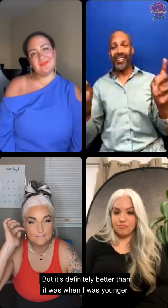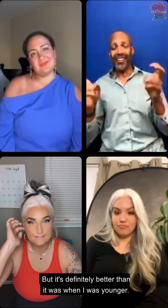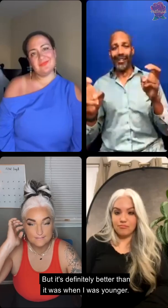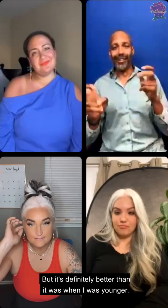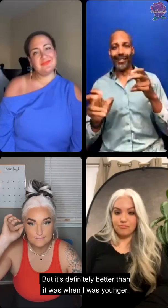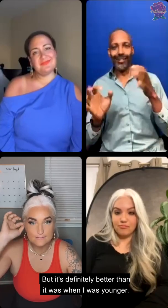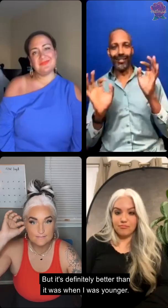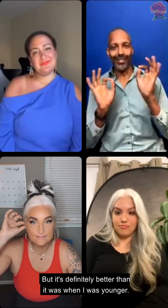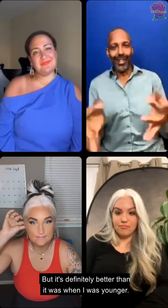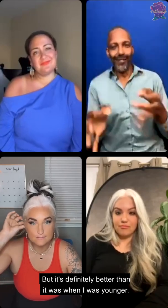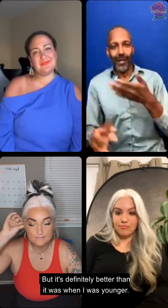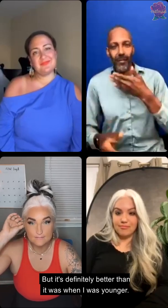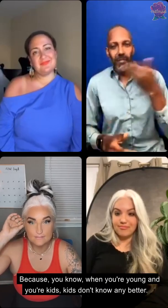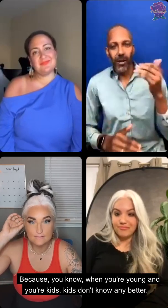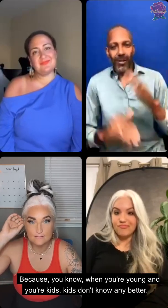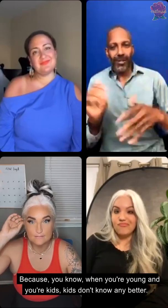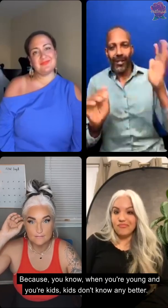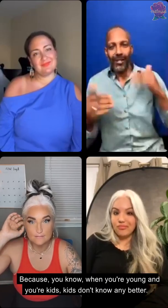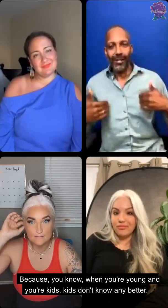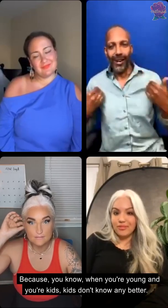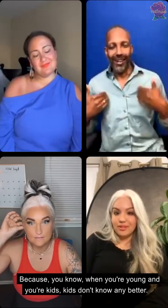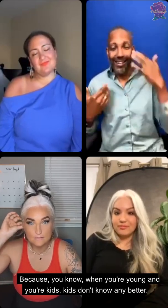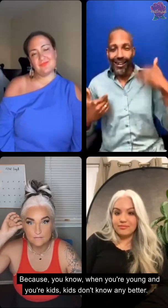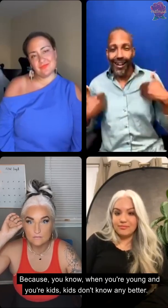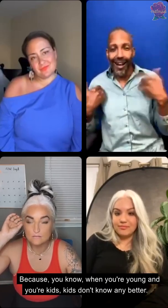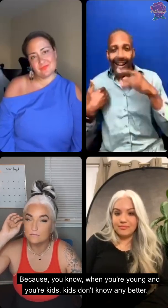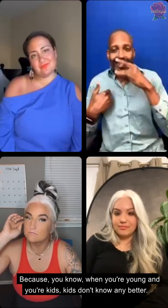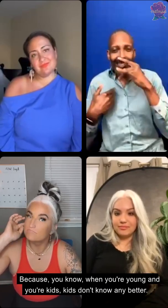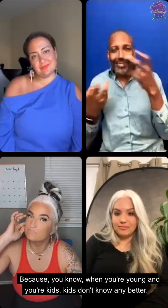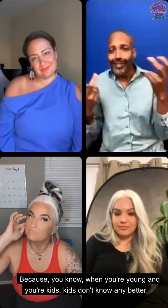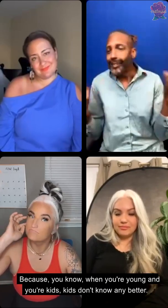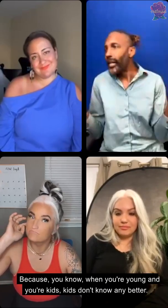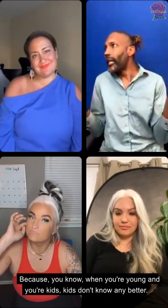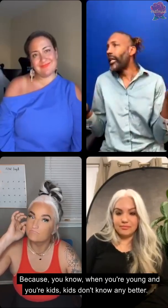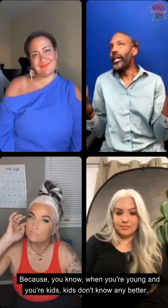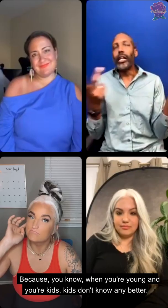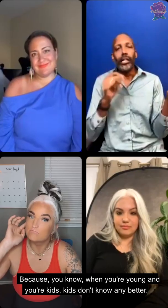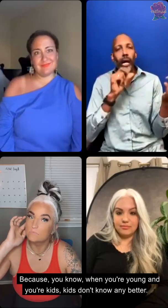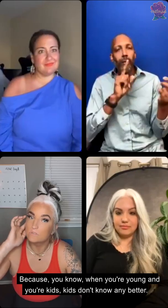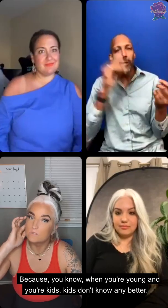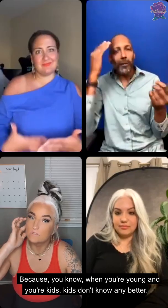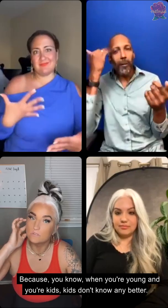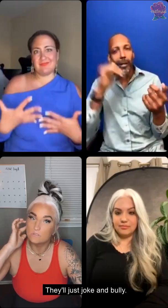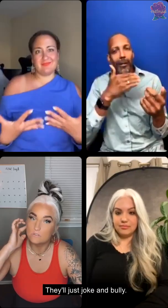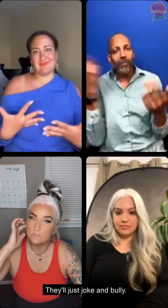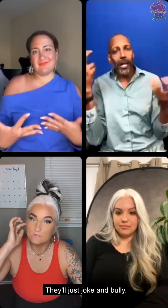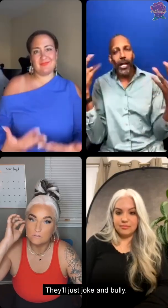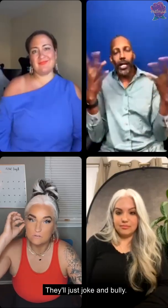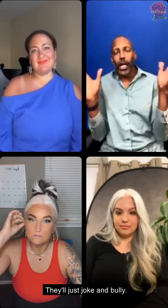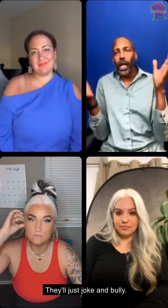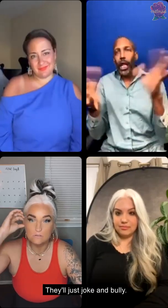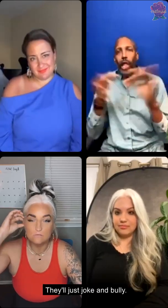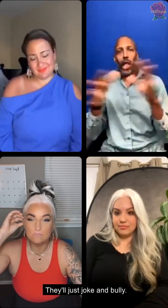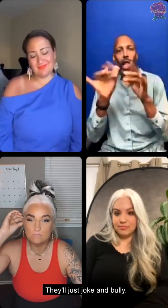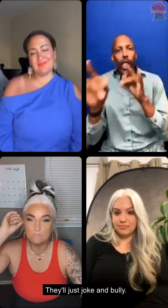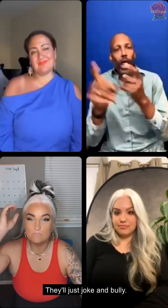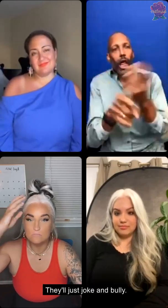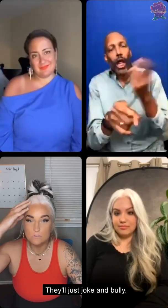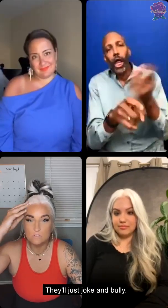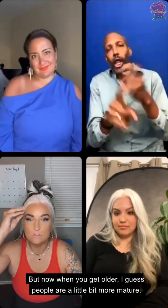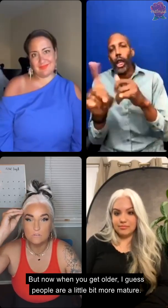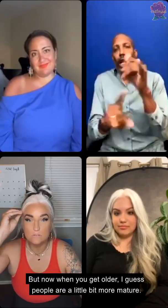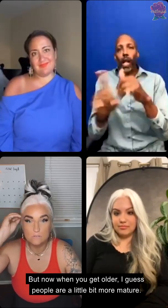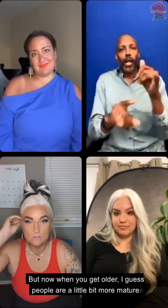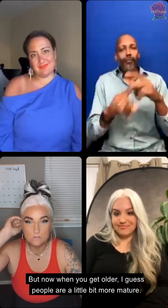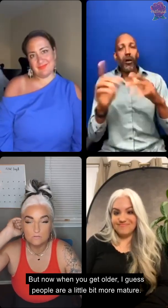but it's definitely better than it was when I was younger. Because, when you're young and you're kids don't know any better. They'll just joke